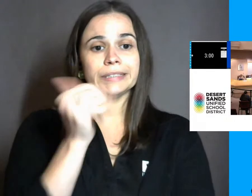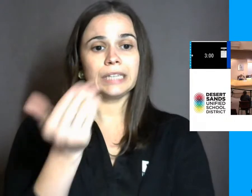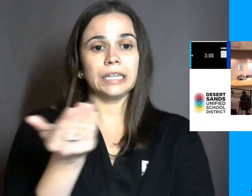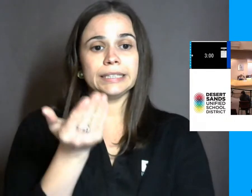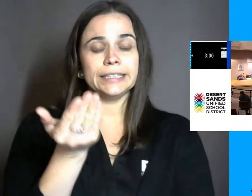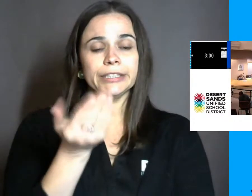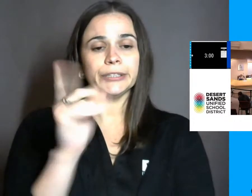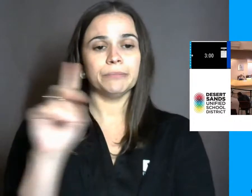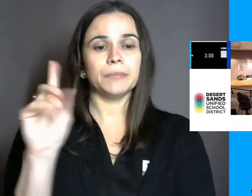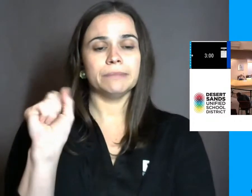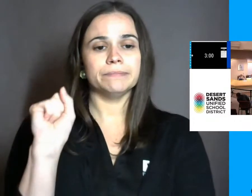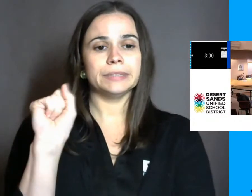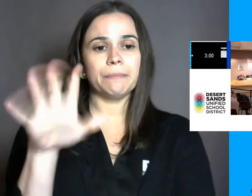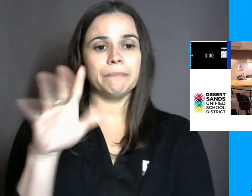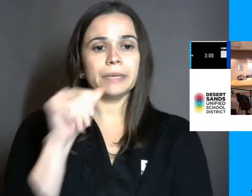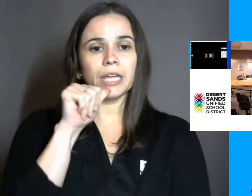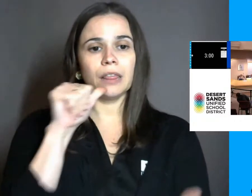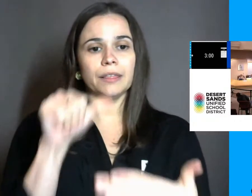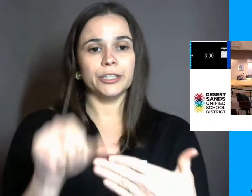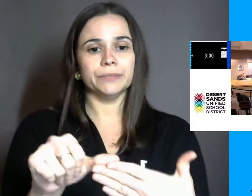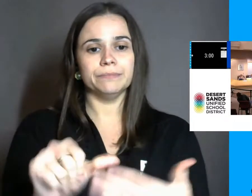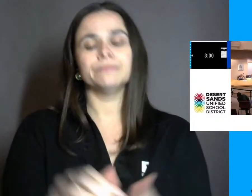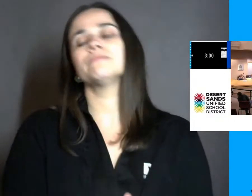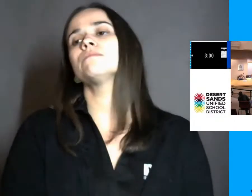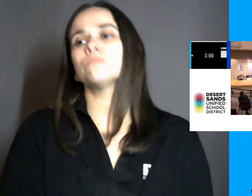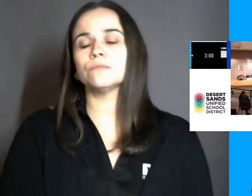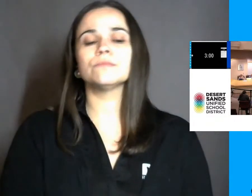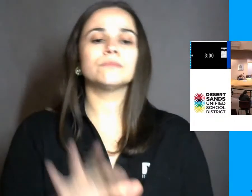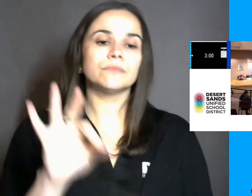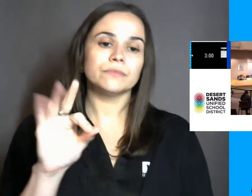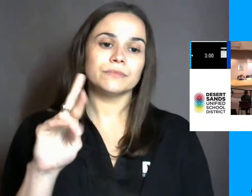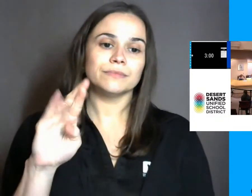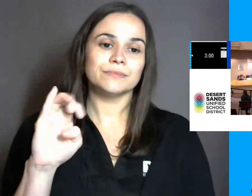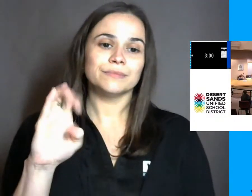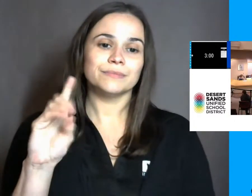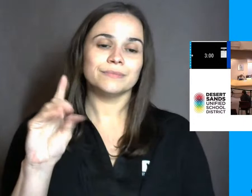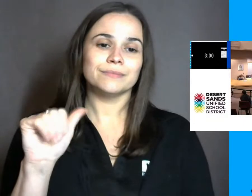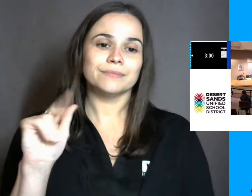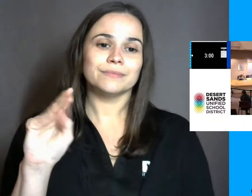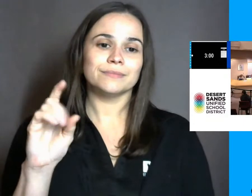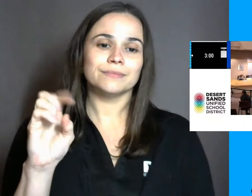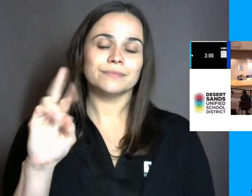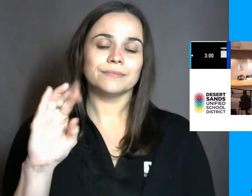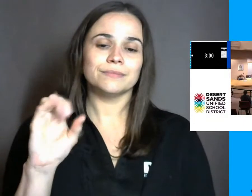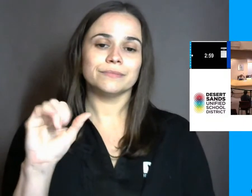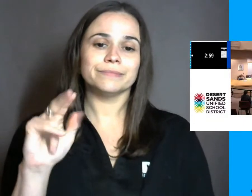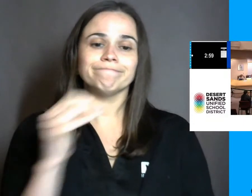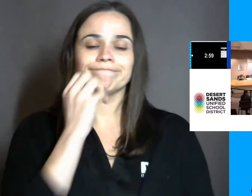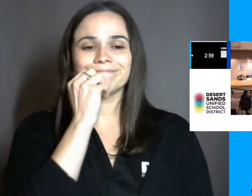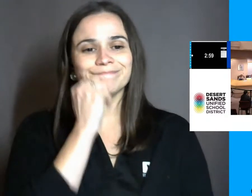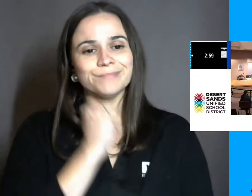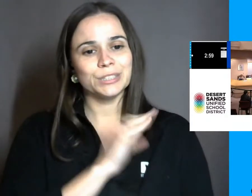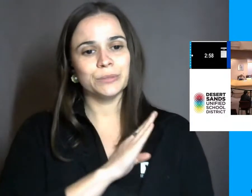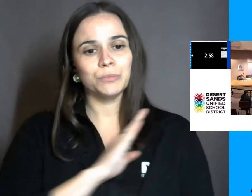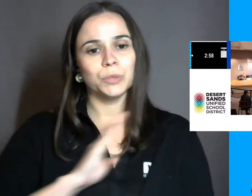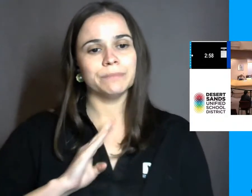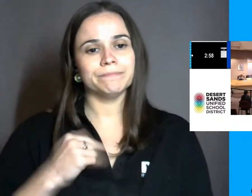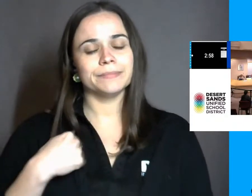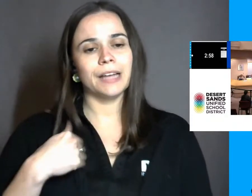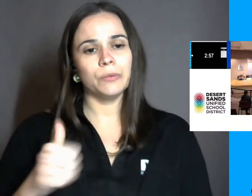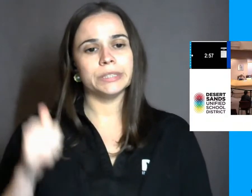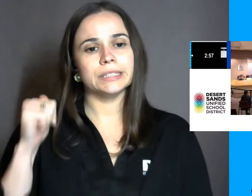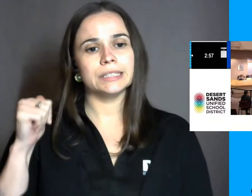I'll go ahead and read it. This is from Brad Anderson. Dear DSUSD current board members, I was denied access